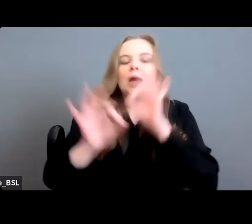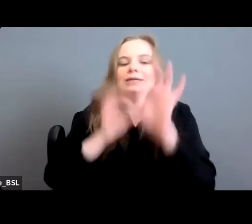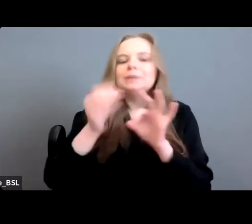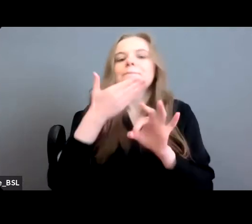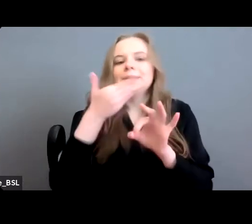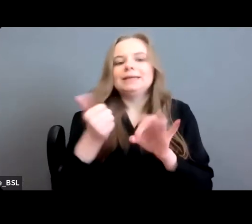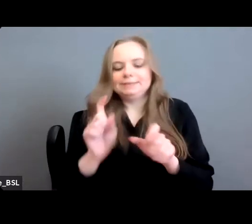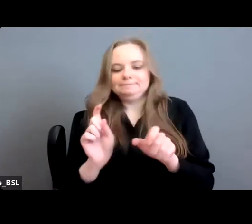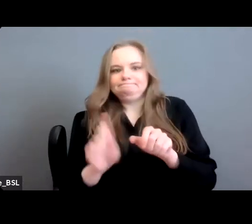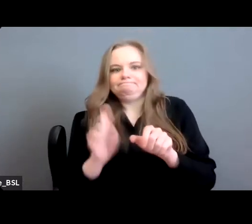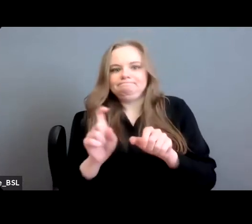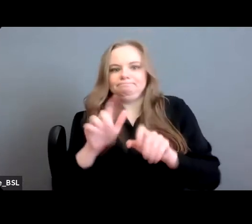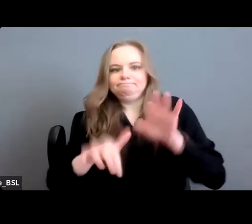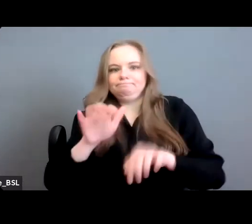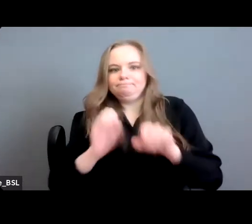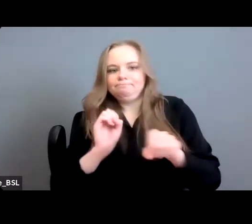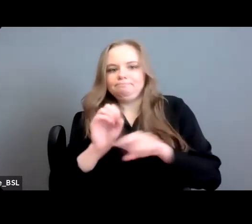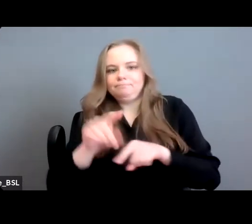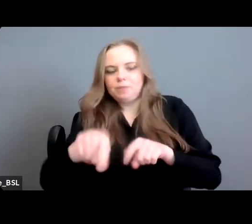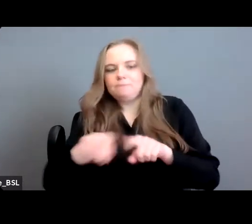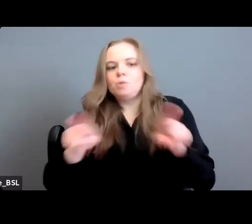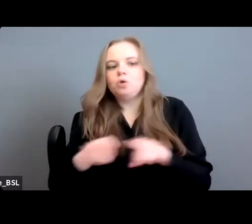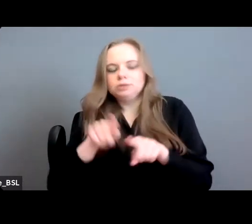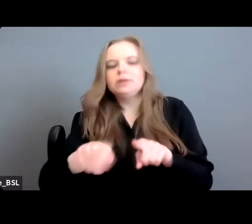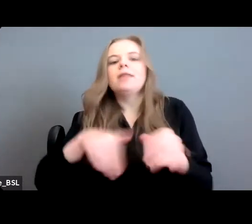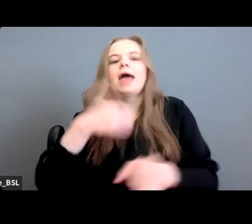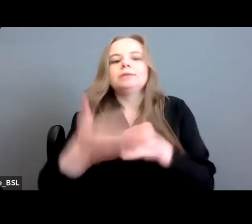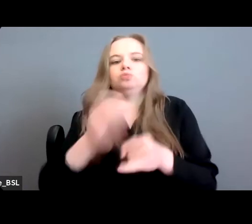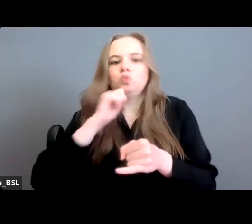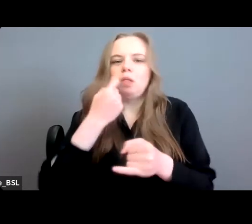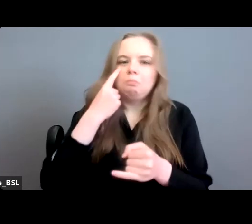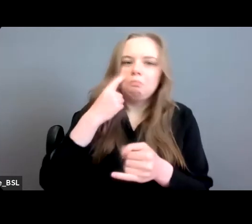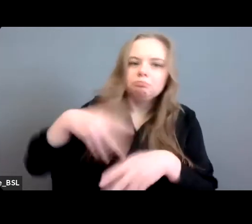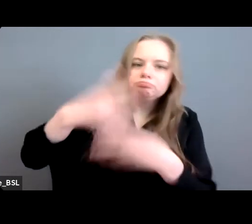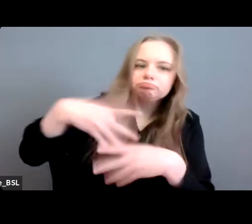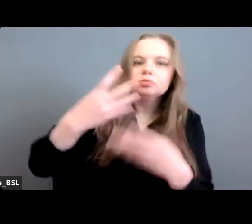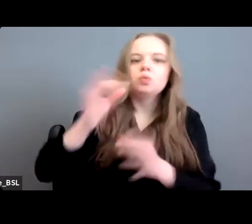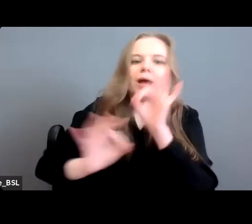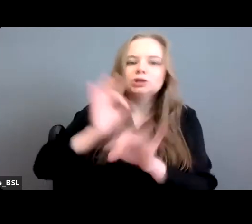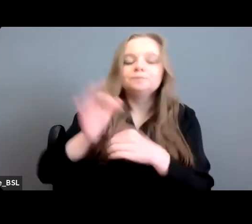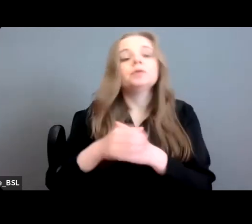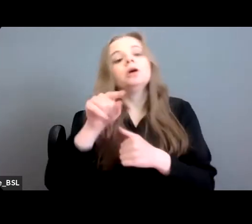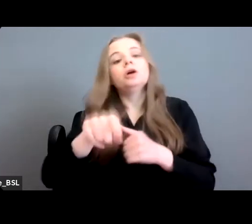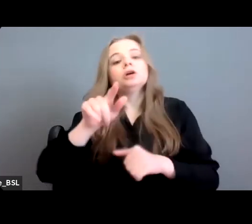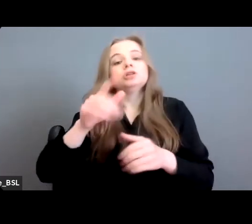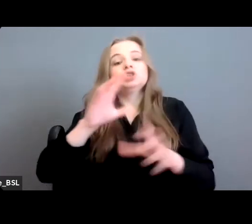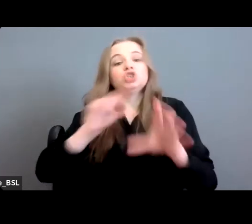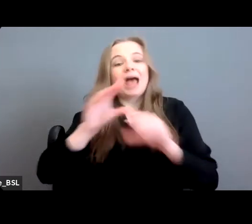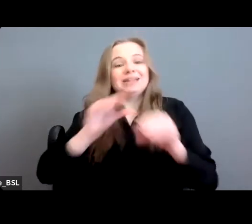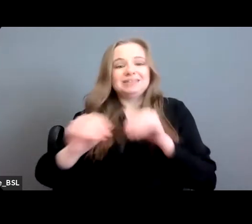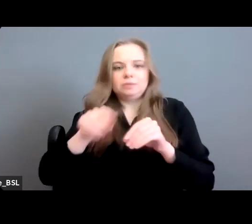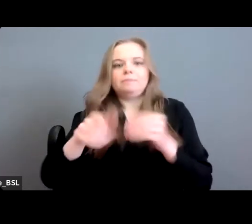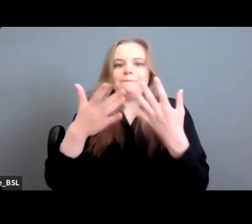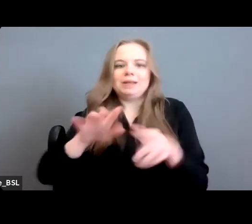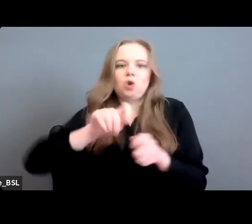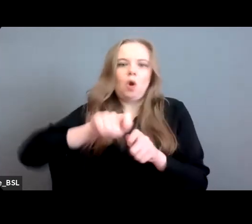towards the end of the session. We have turned off the chat box for all participants during the session itself, and that